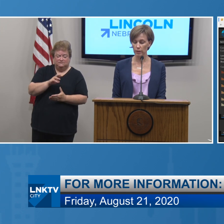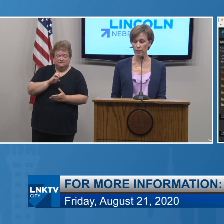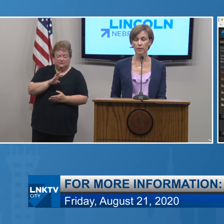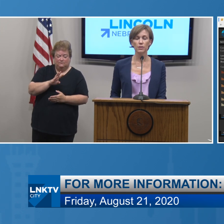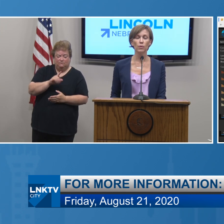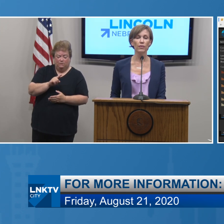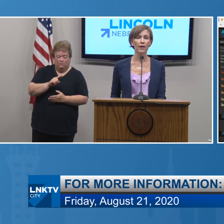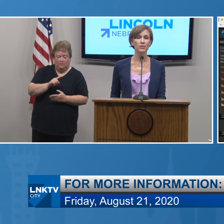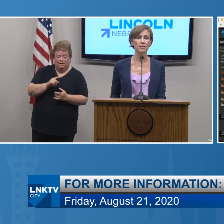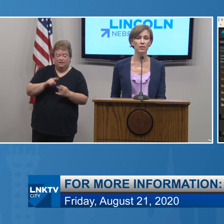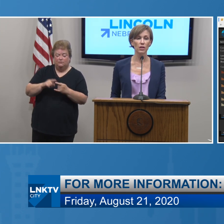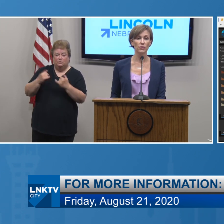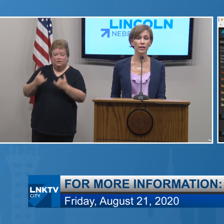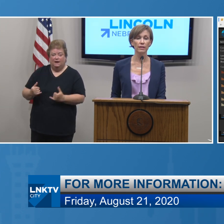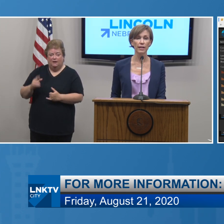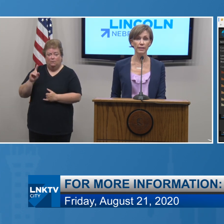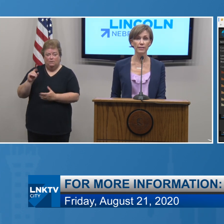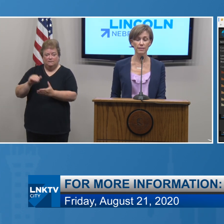1,641 to